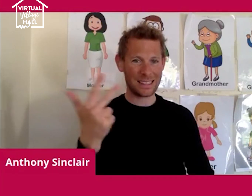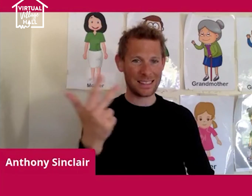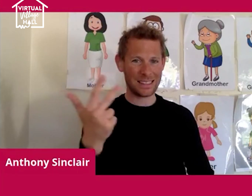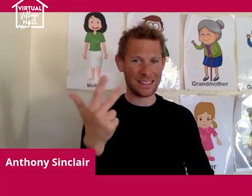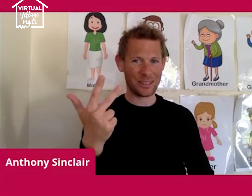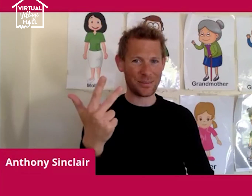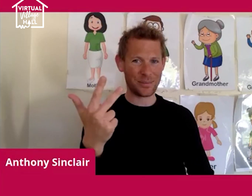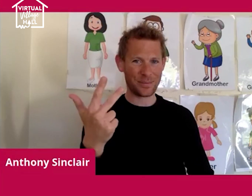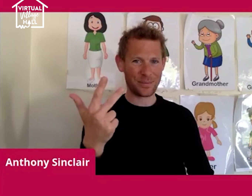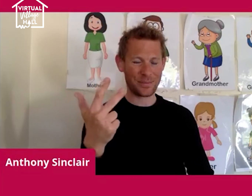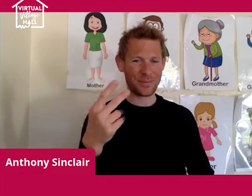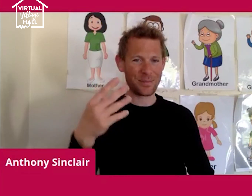18,